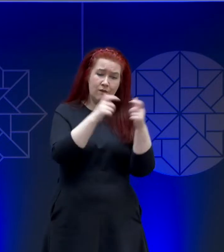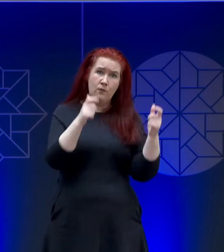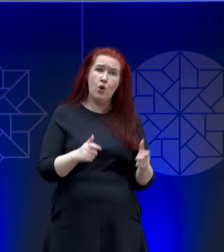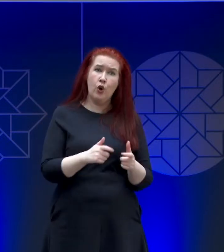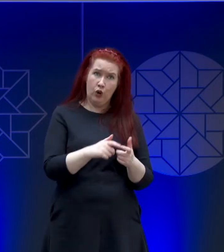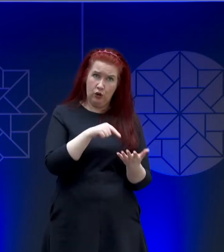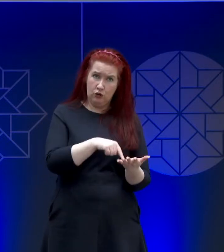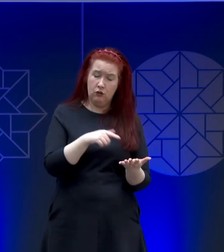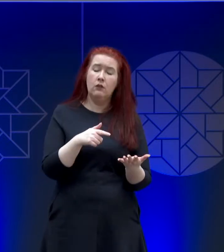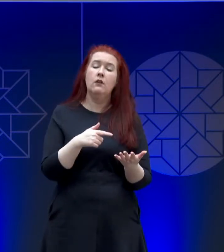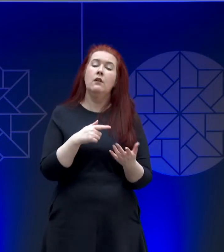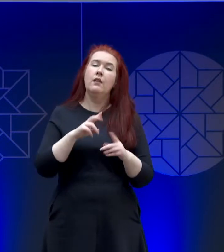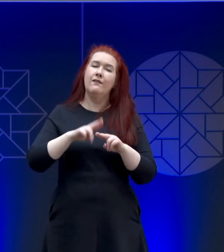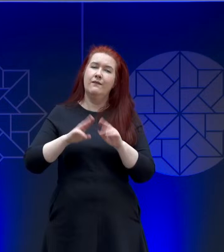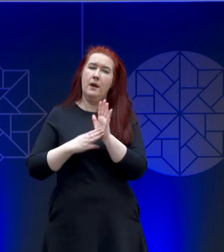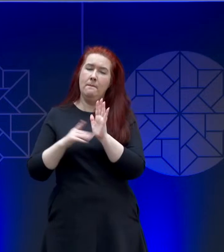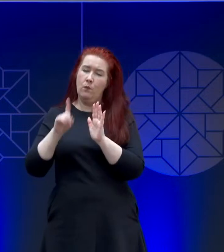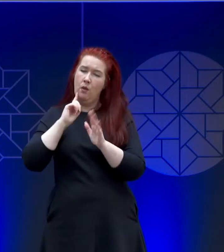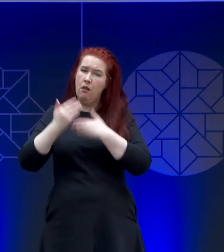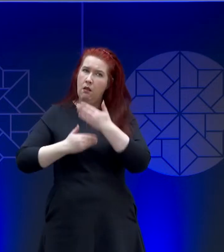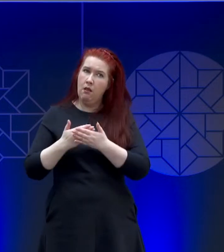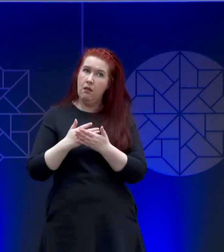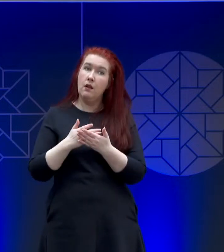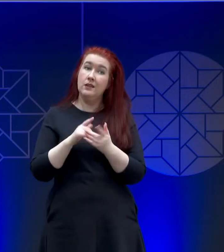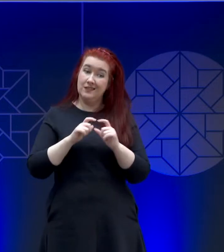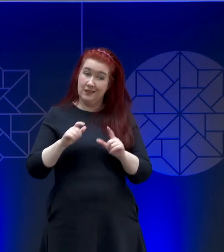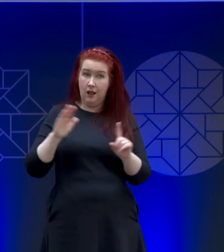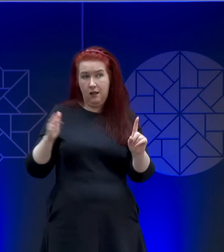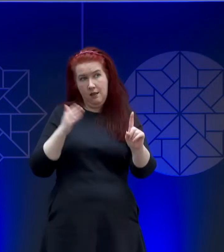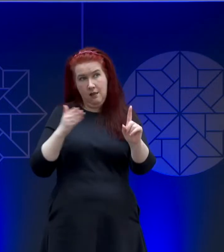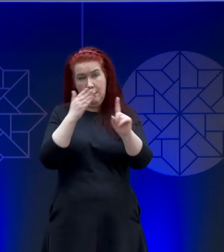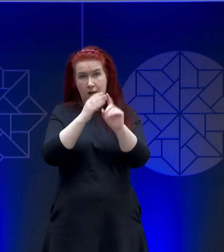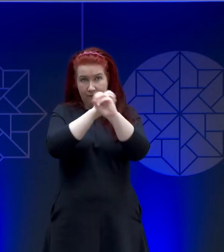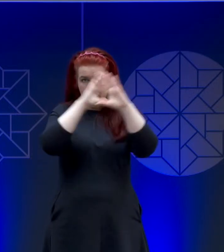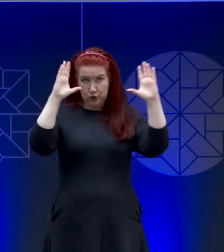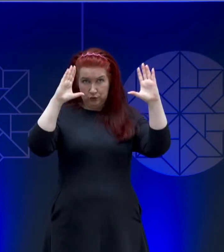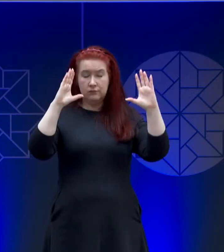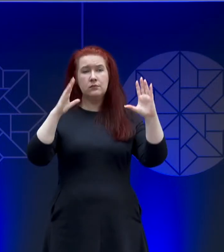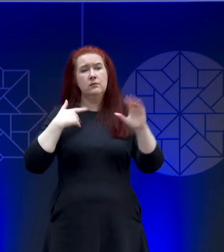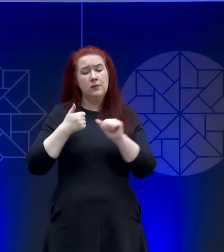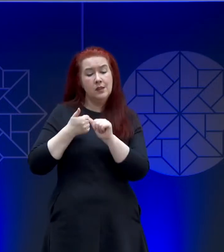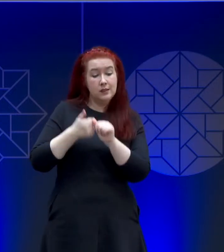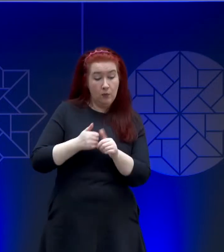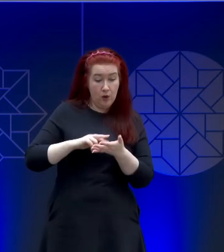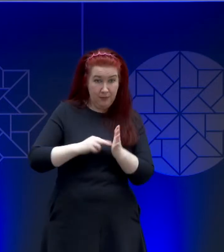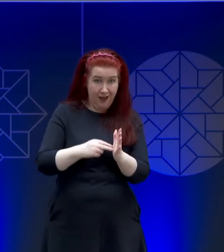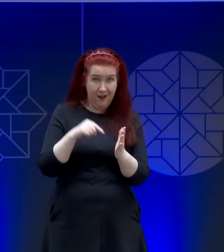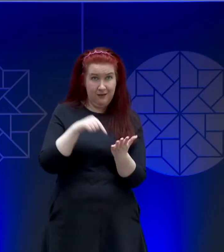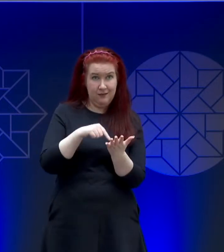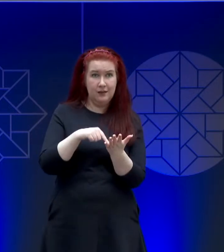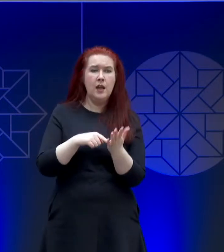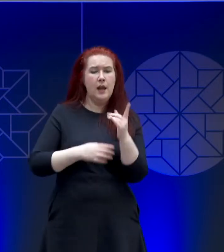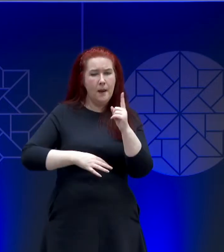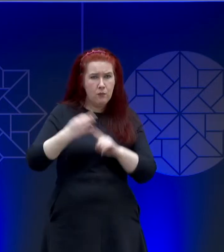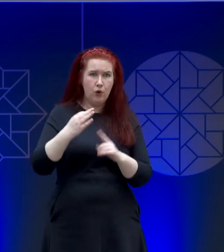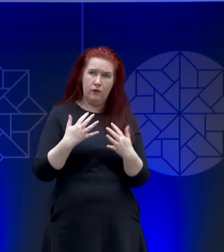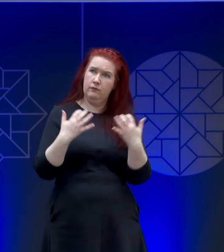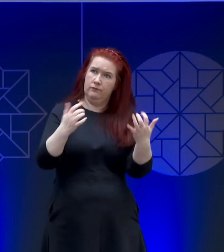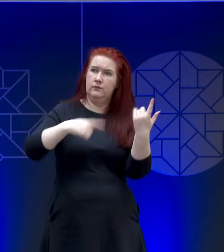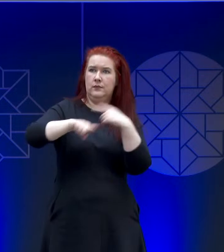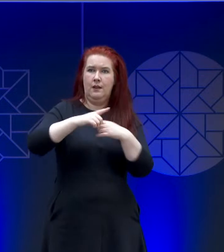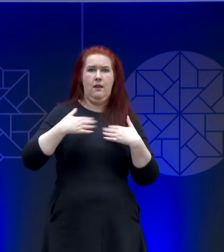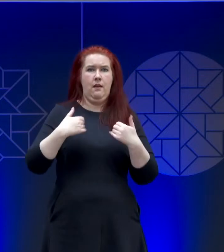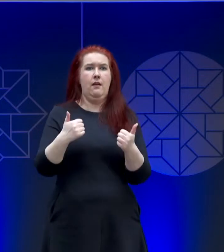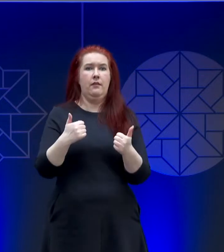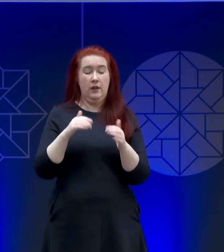will set out in more detail, works towards that vision by supporting plans that improve population health, focus